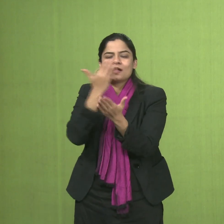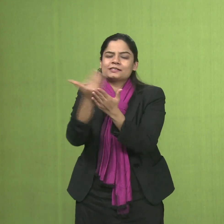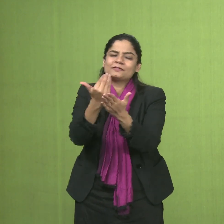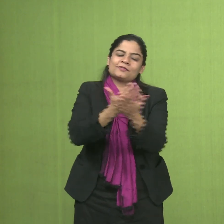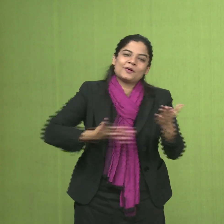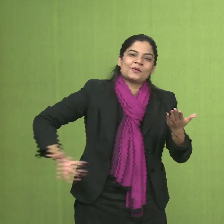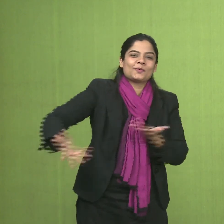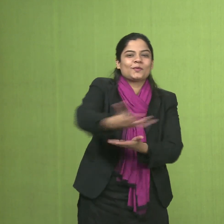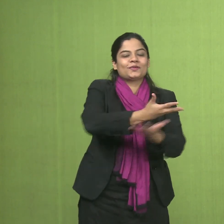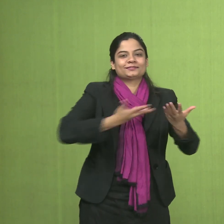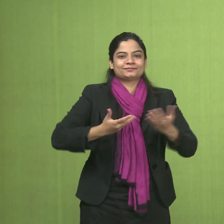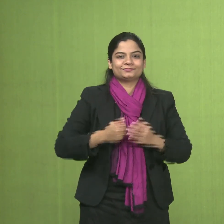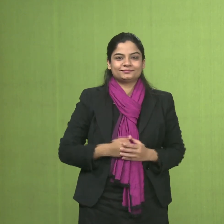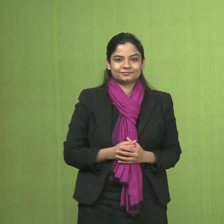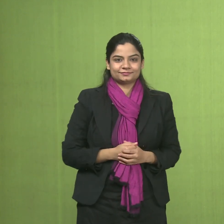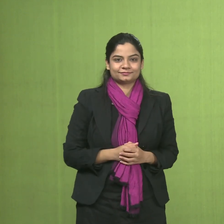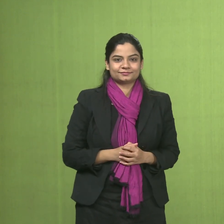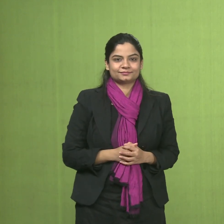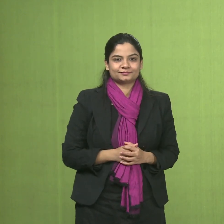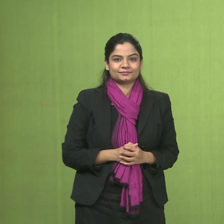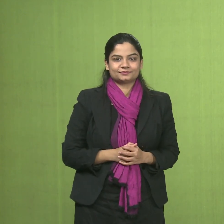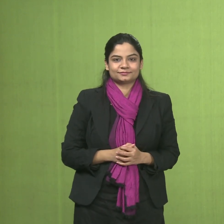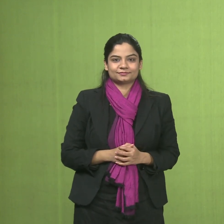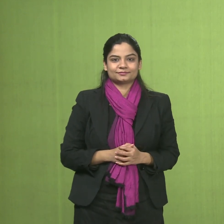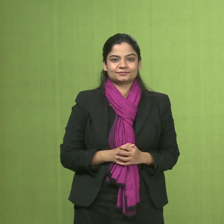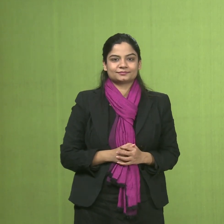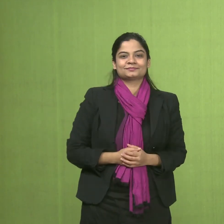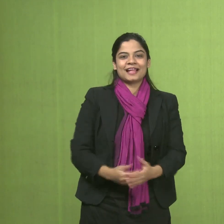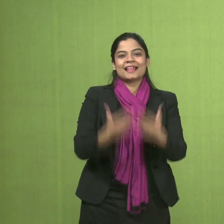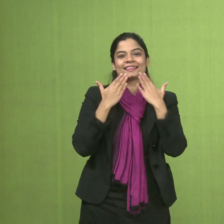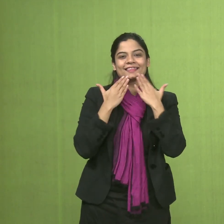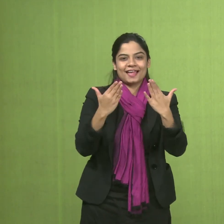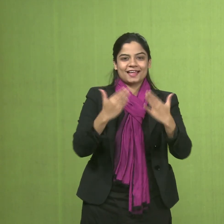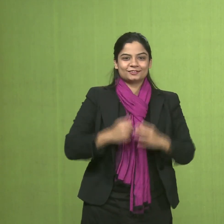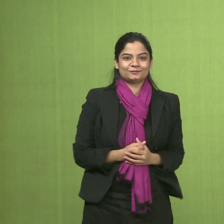water as well. So we can all save water by doing a little bit. Thank you.